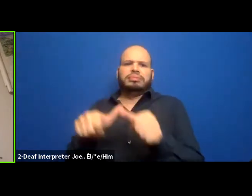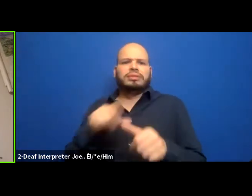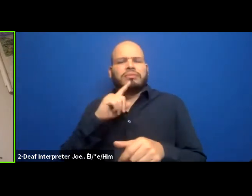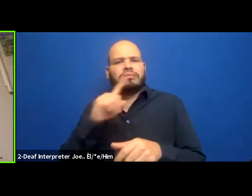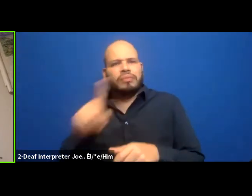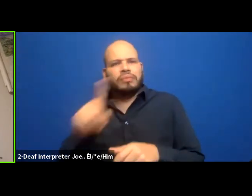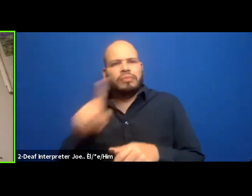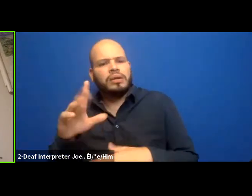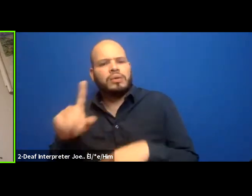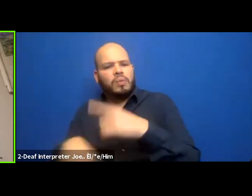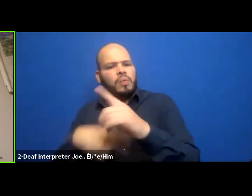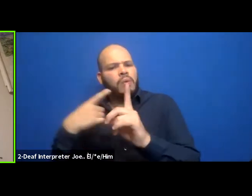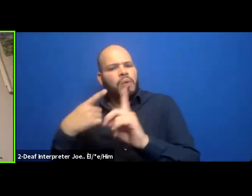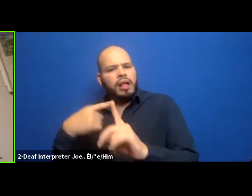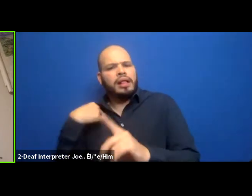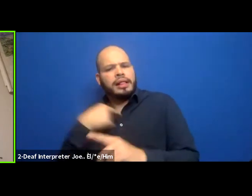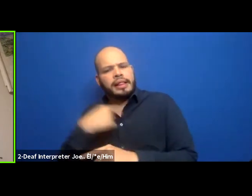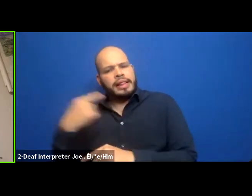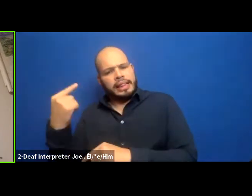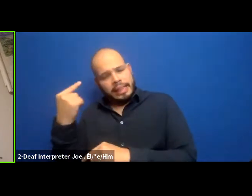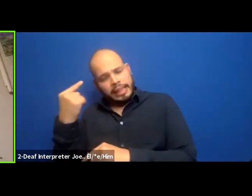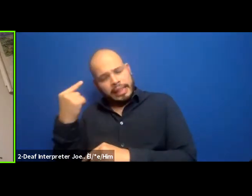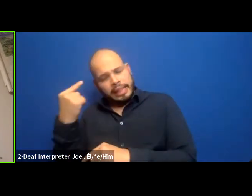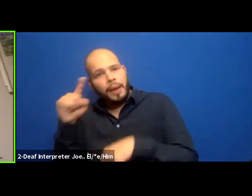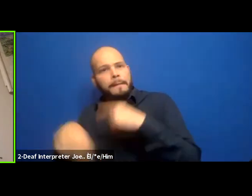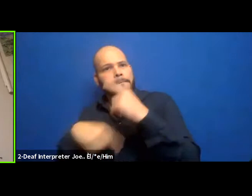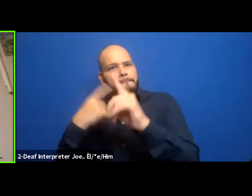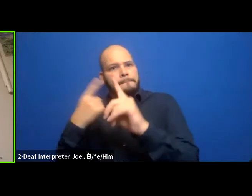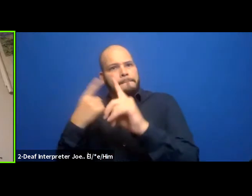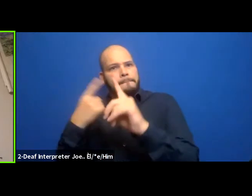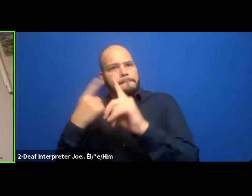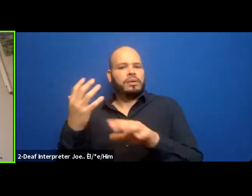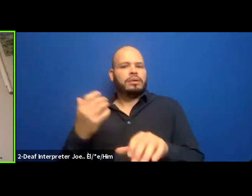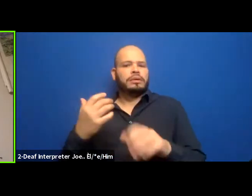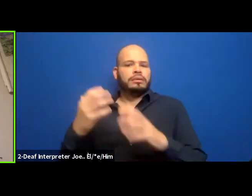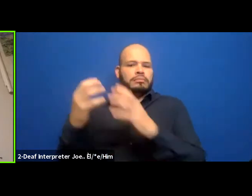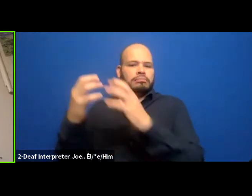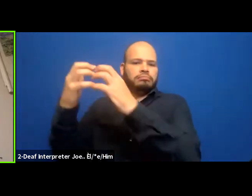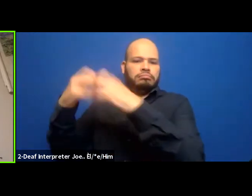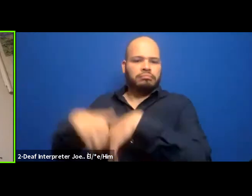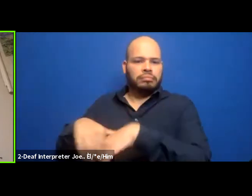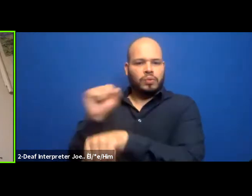It's inspired by the Young Lords, by the Black Panthers,